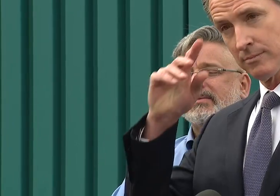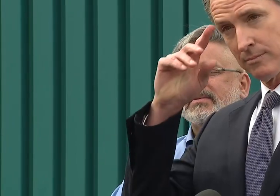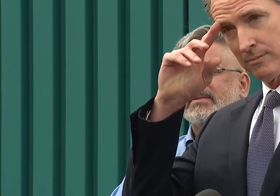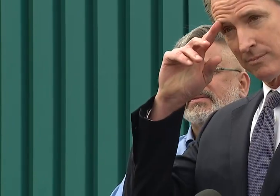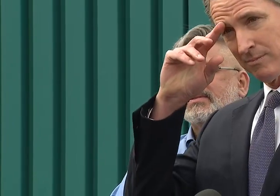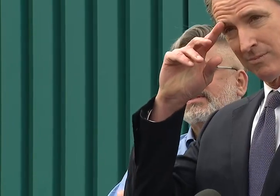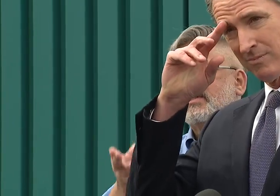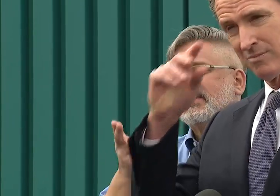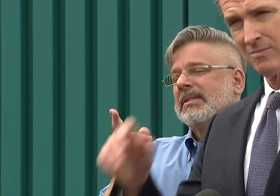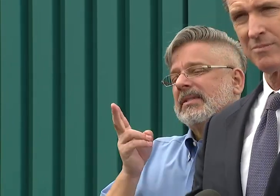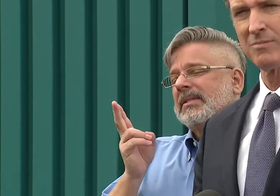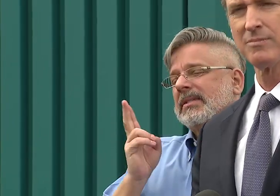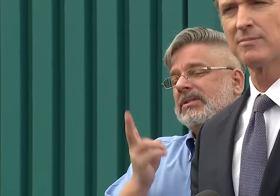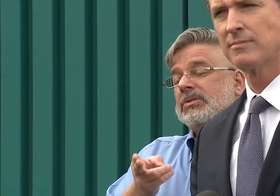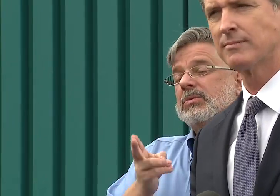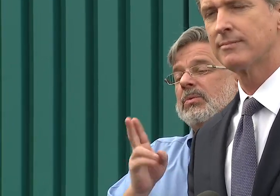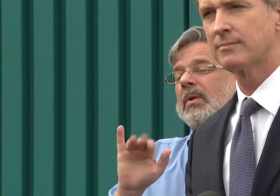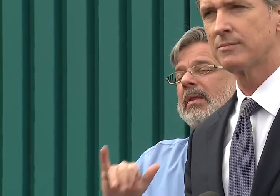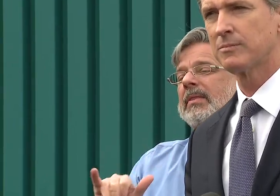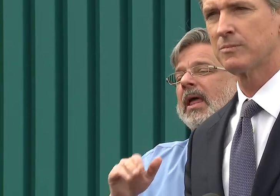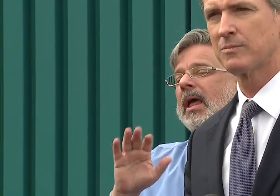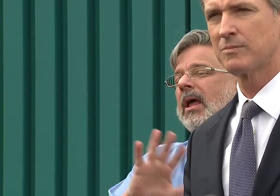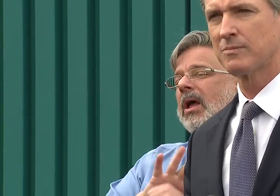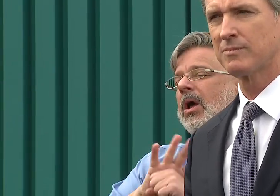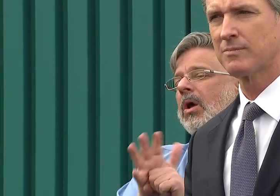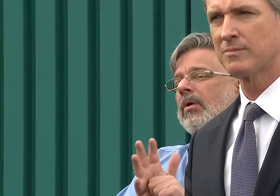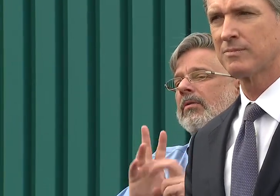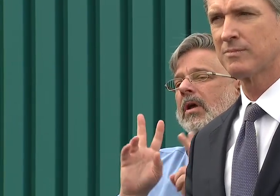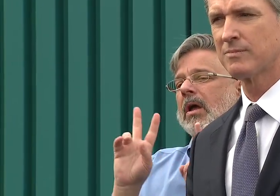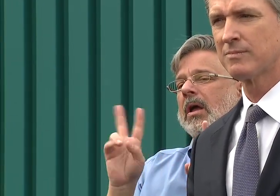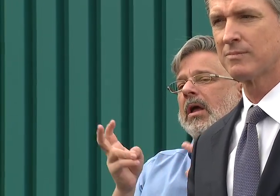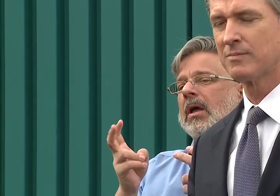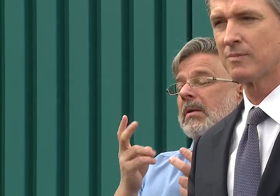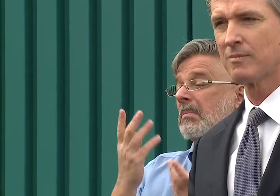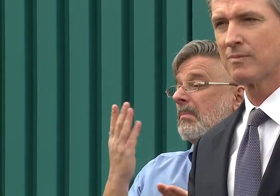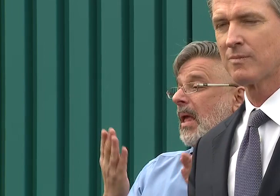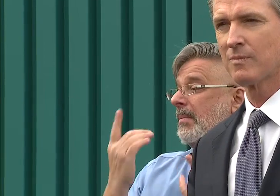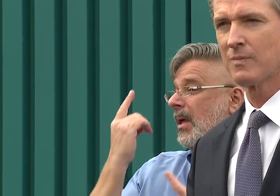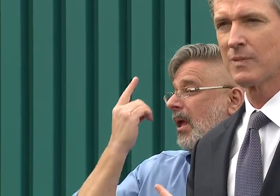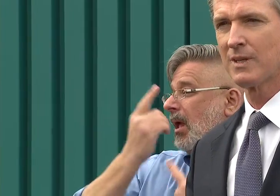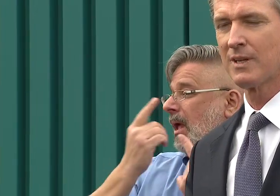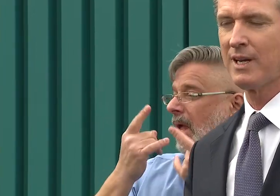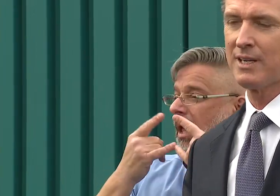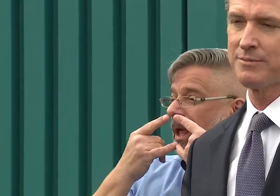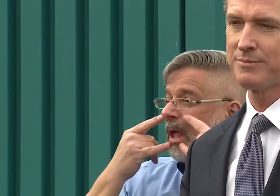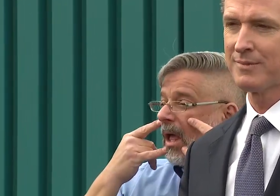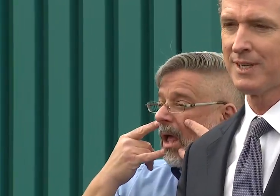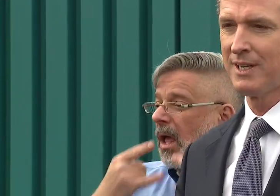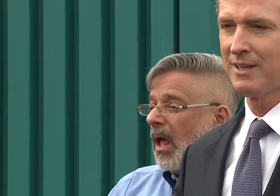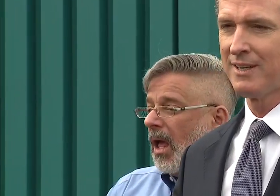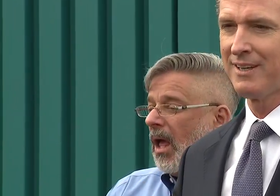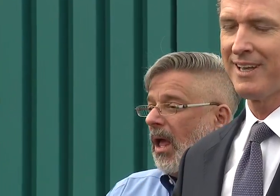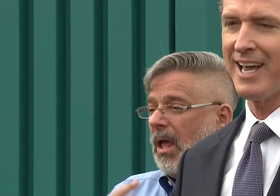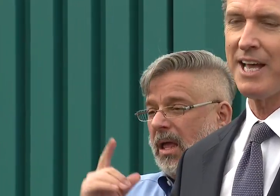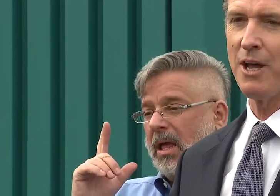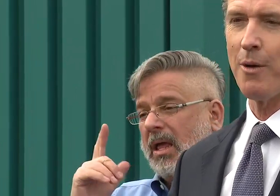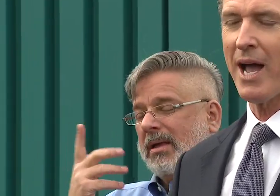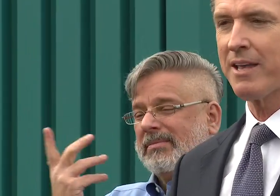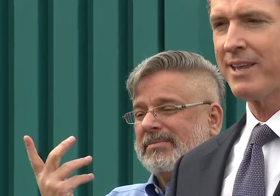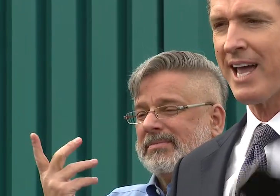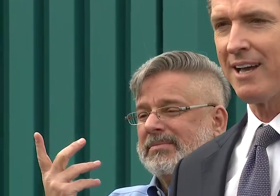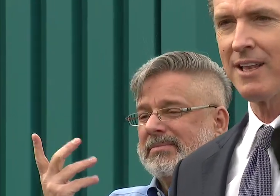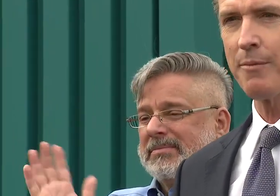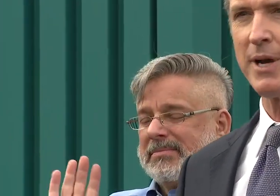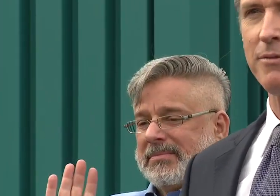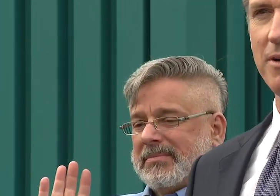your history with this issue, should you maybe have reconsidered taking the mask off for the photo, for the image, the message that